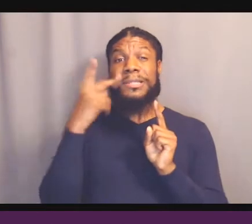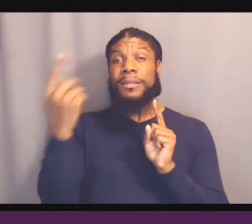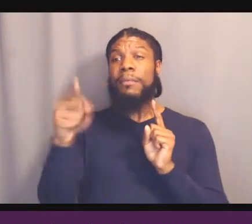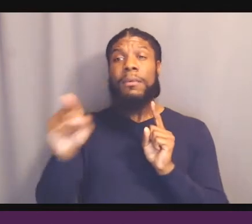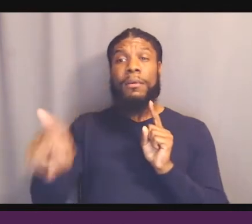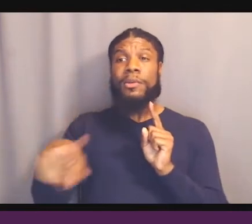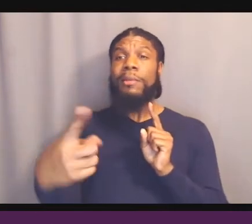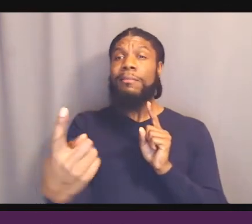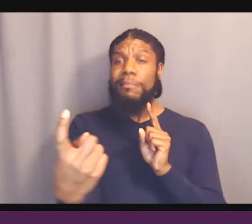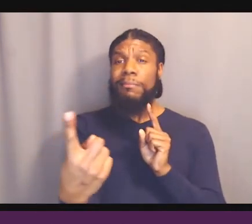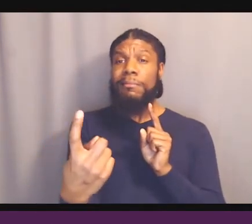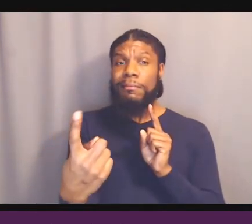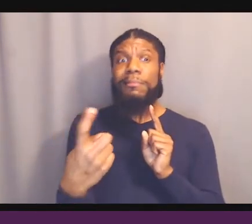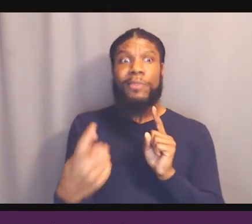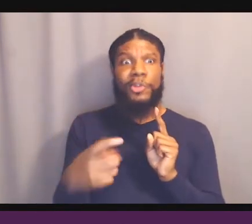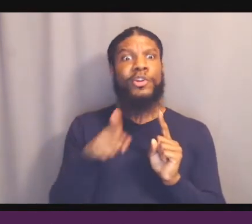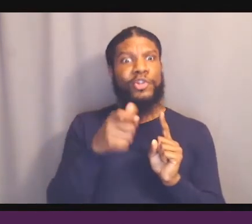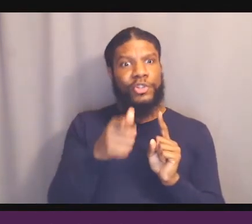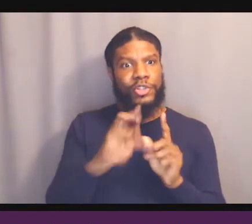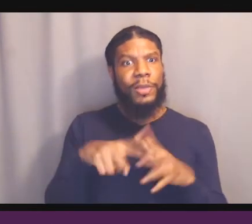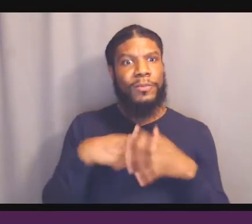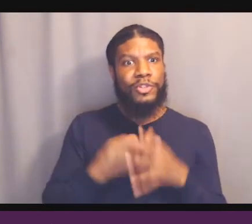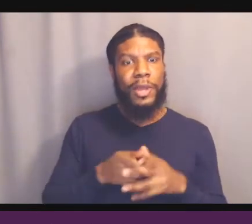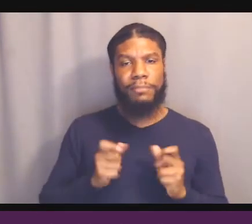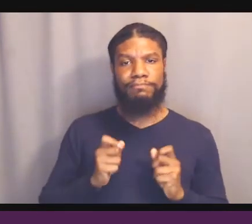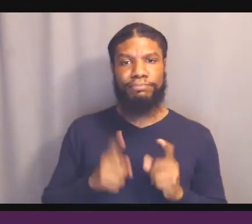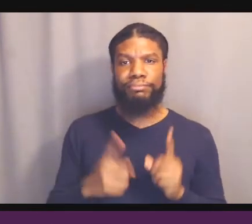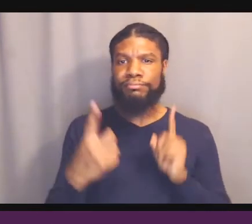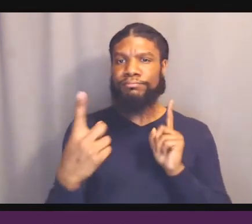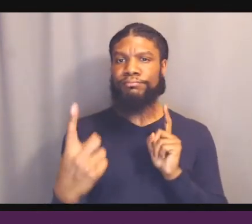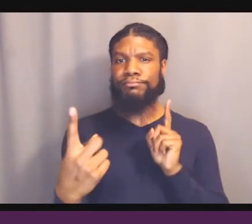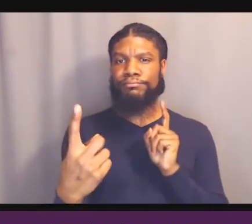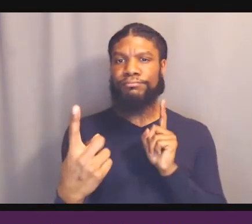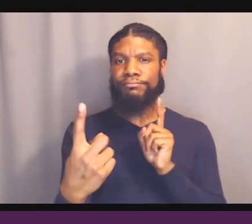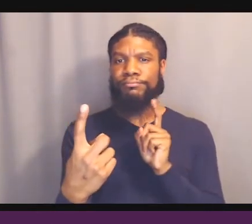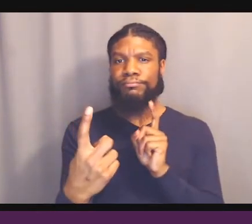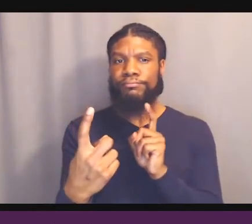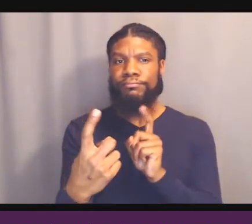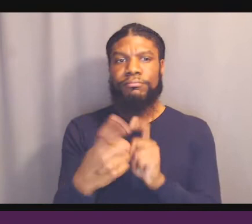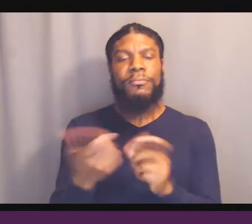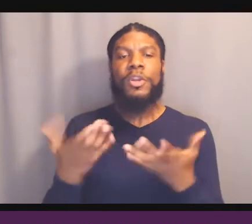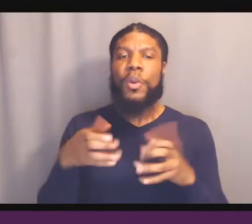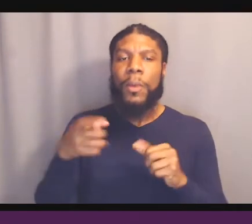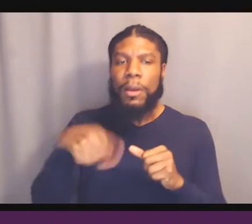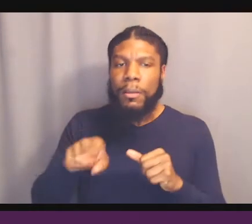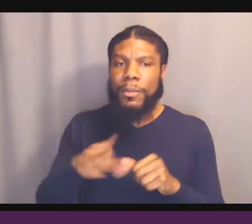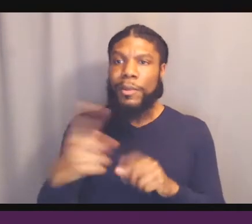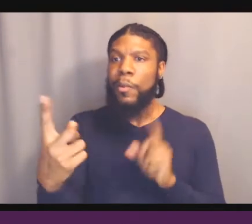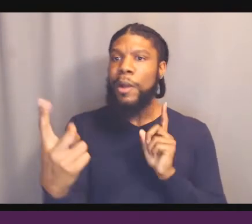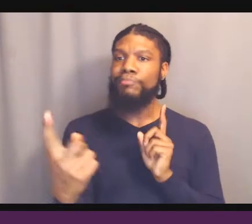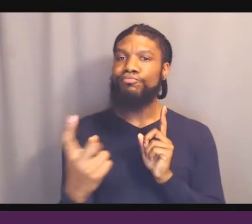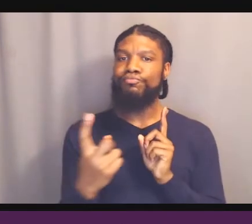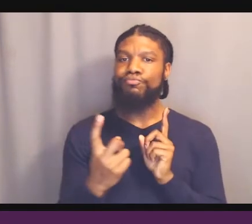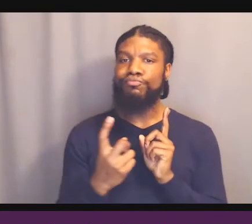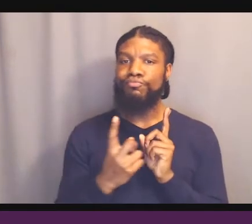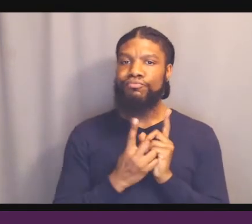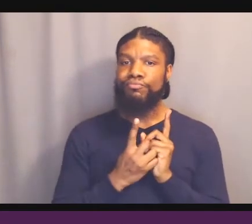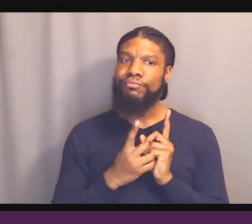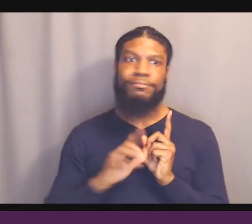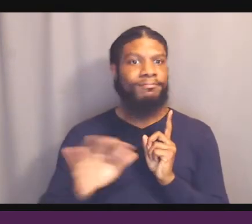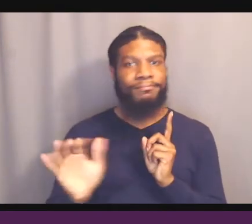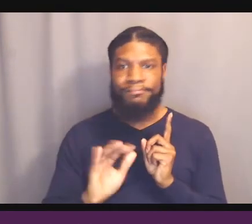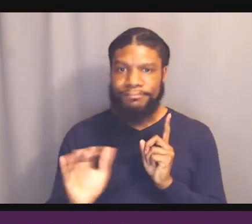you find yourself walking toward them because you don't want them to do all the work. The reality is he positioned himself